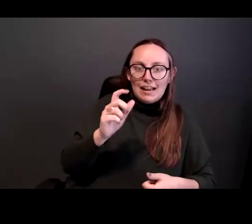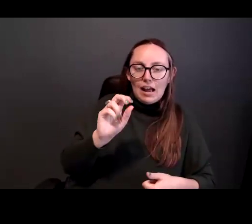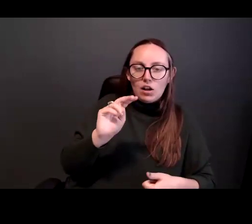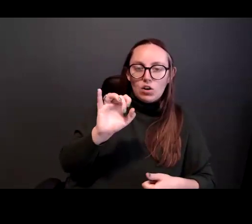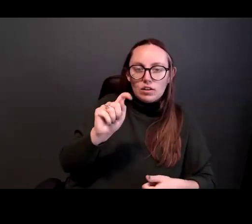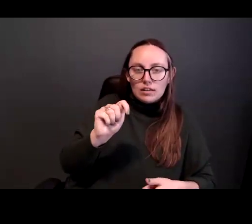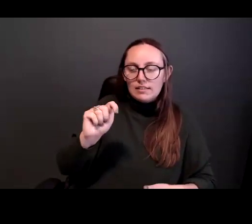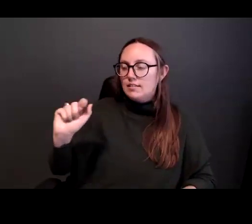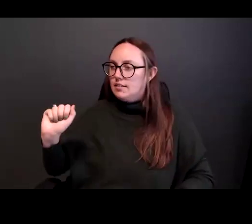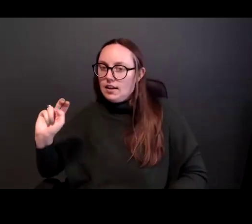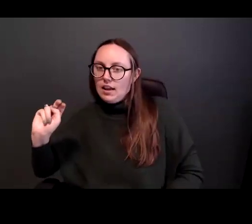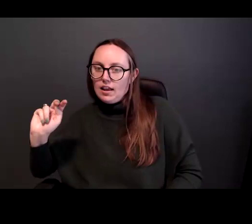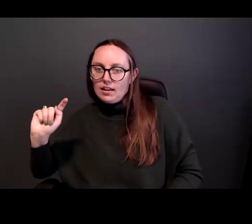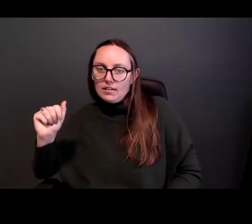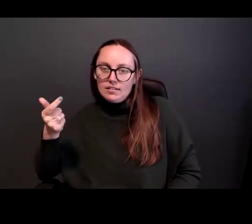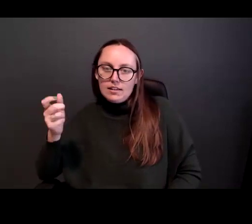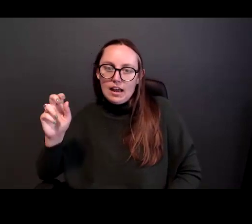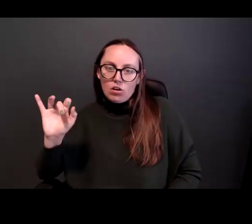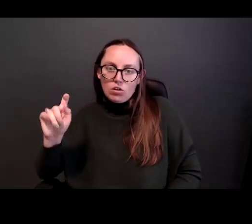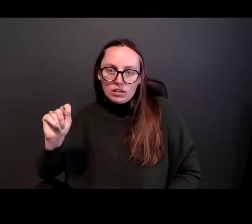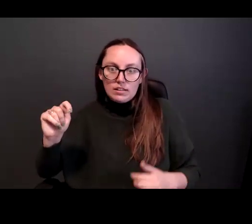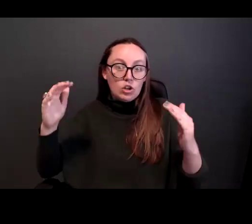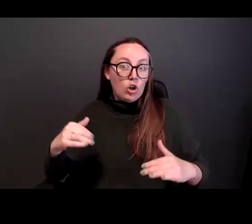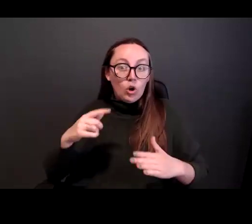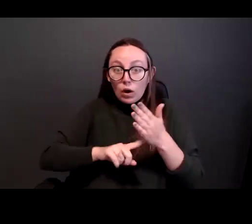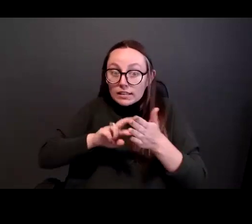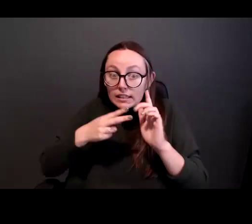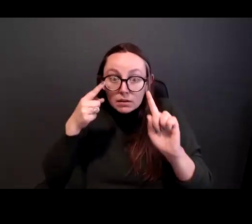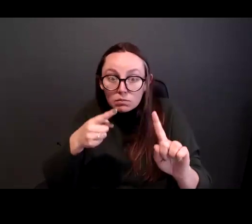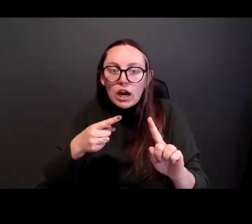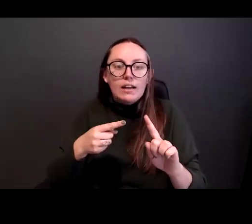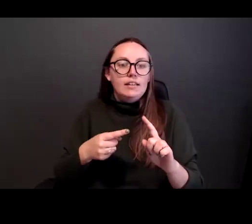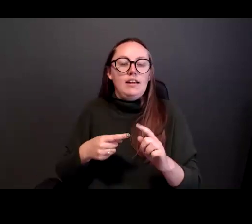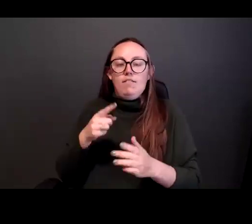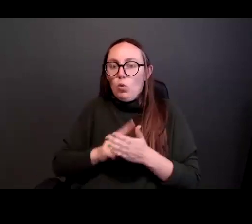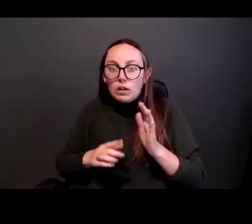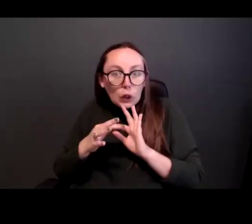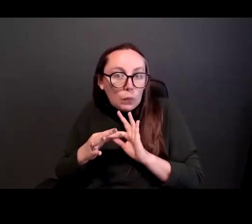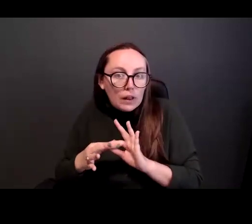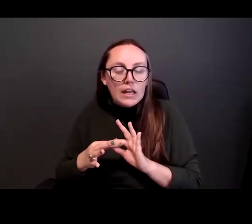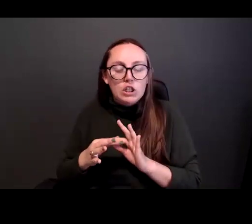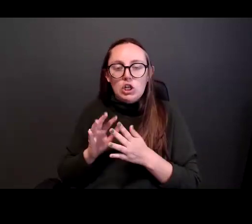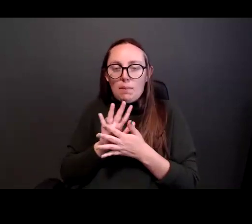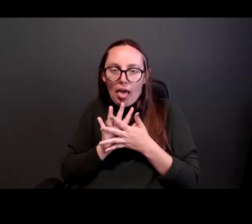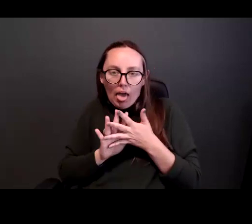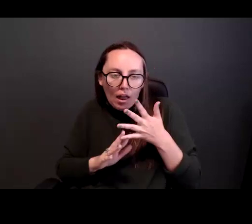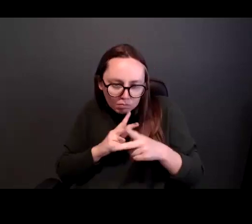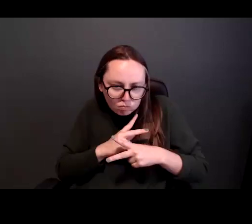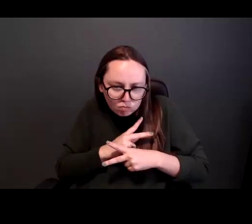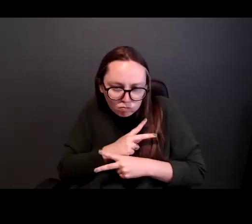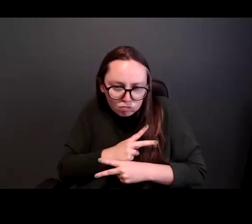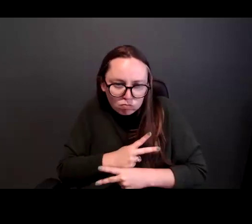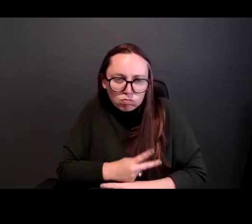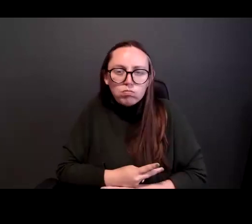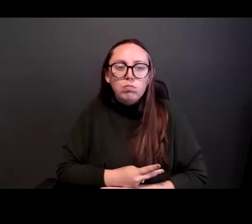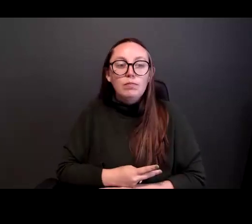is I'm going to have you all look at this. Let's see if I can gonna push it down and see if I can get it on